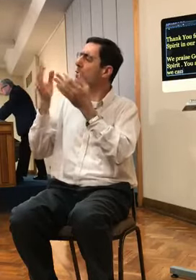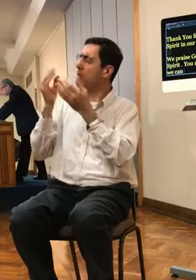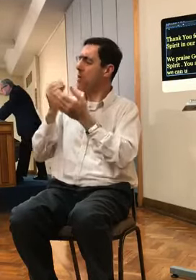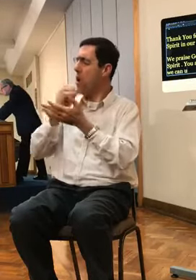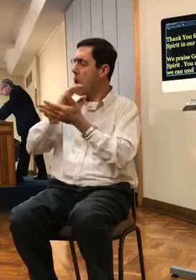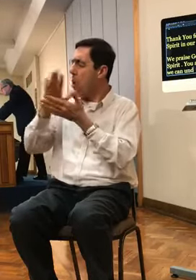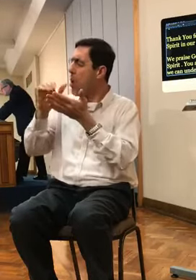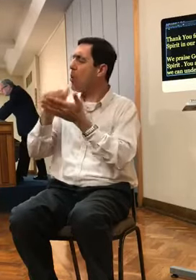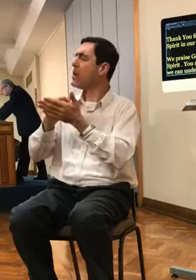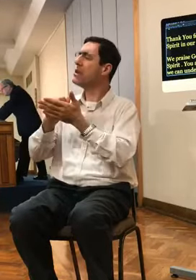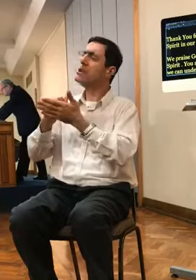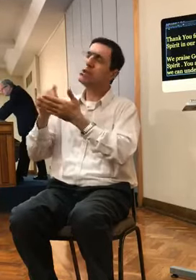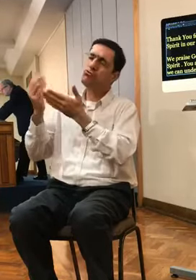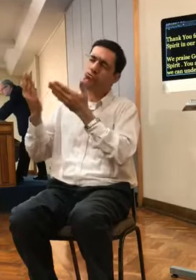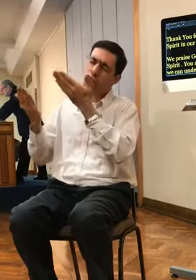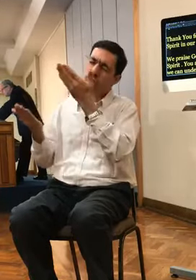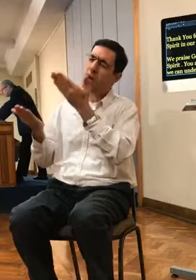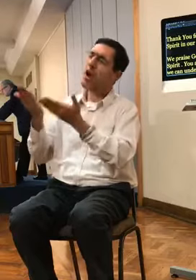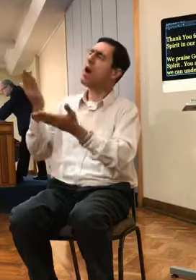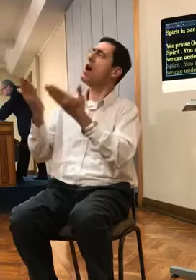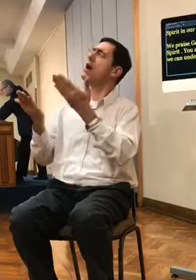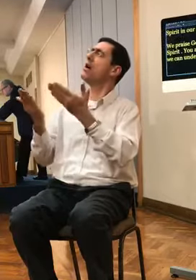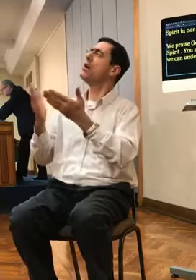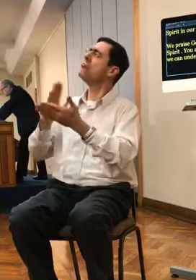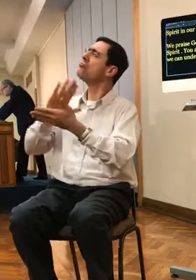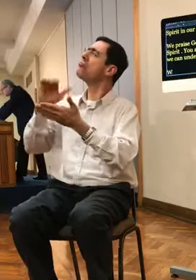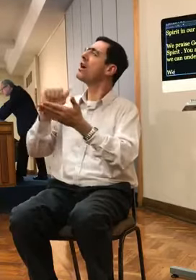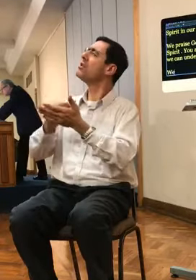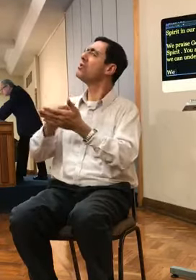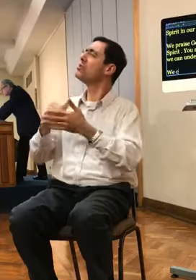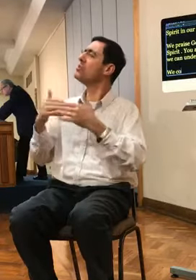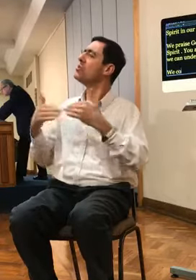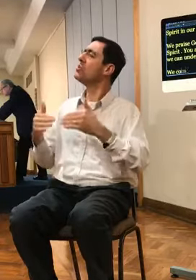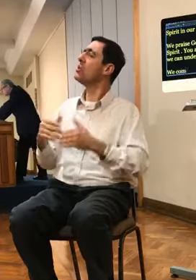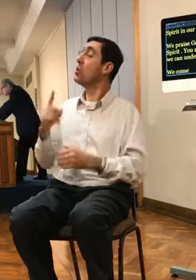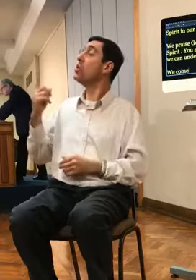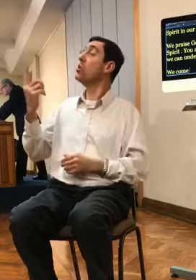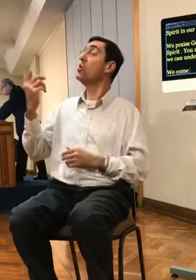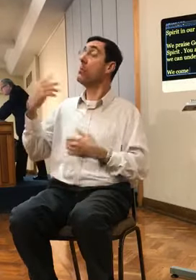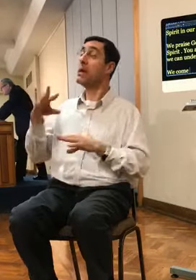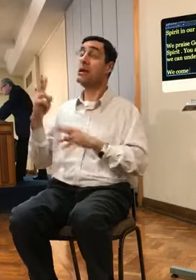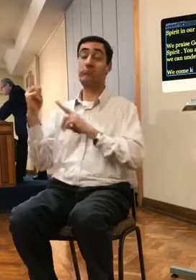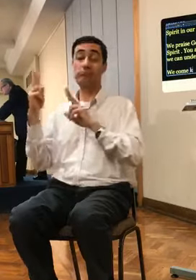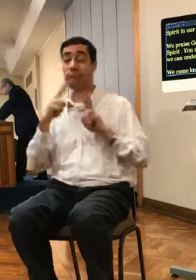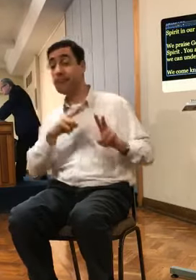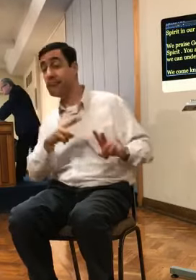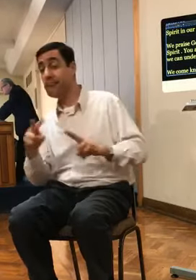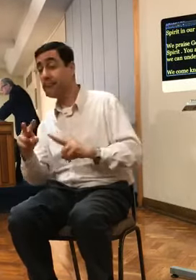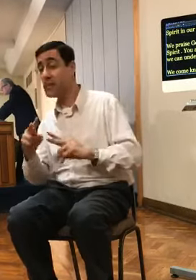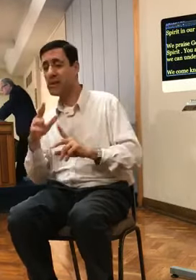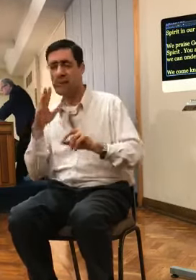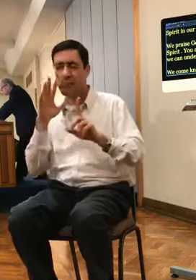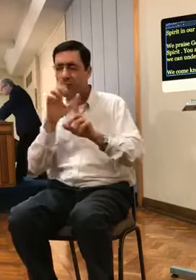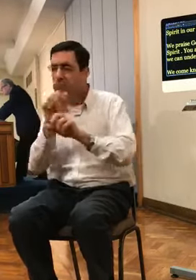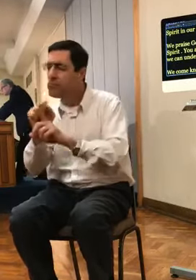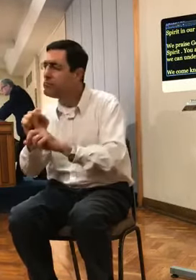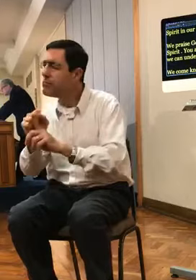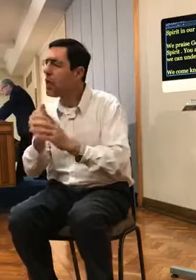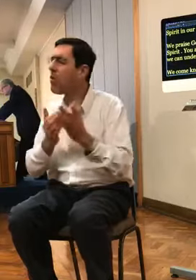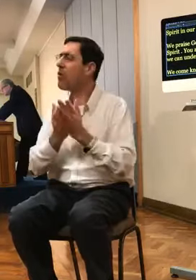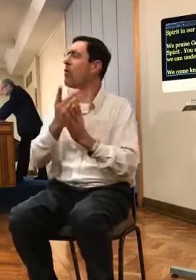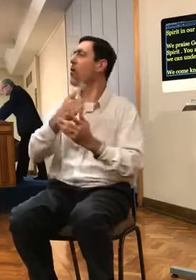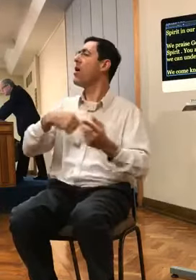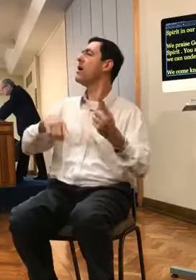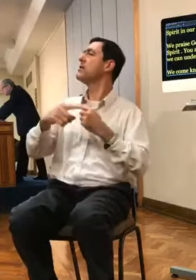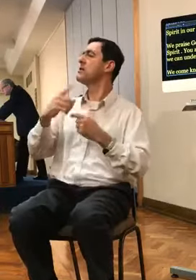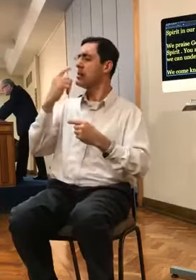come, O Lord, before Thee, knowing Thou to see us through and through. And we pray, looking to Thee, O Lord, for Thy mercy